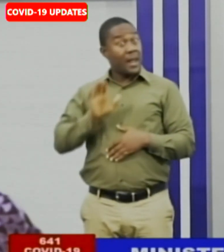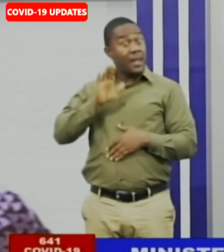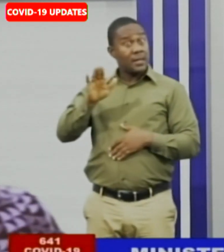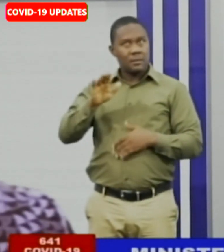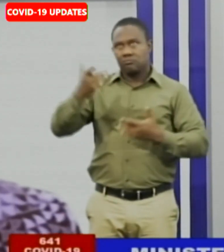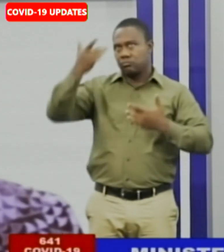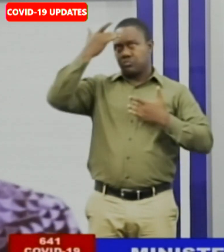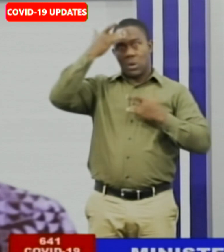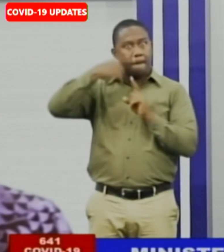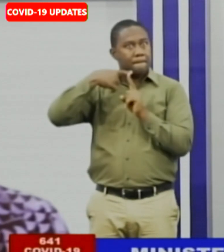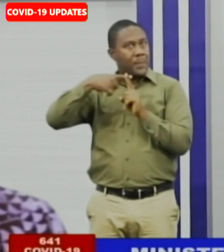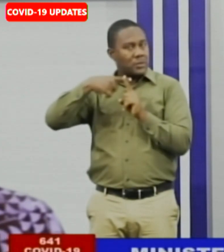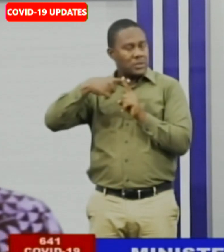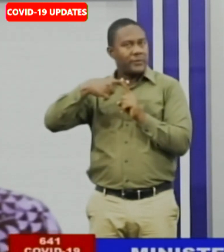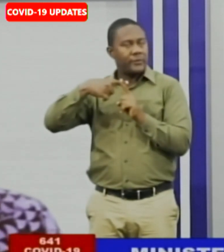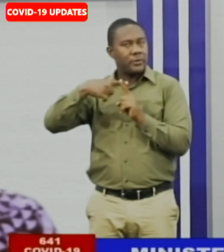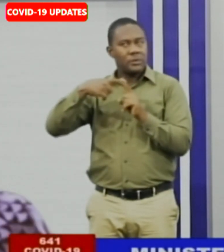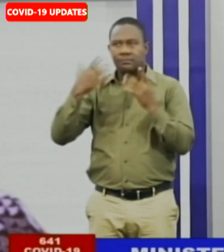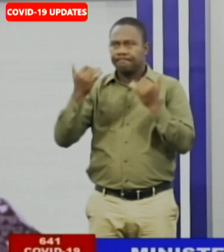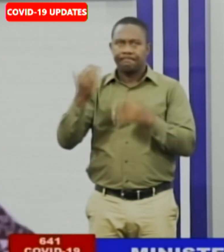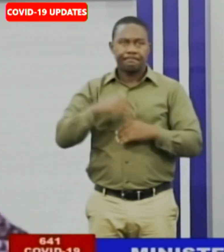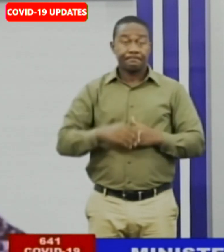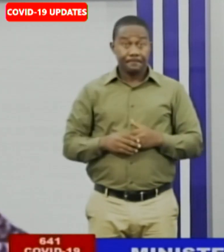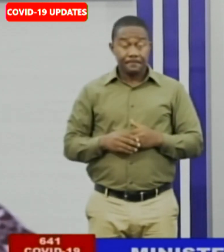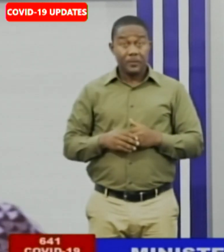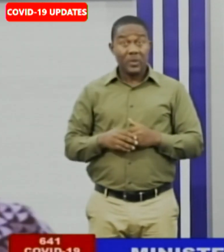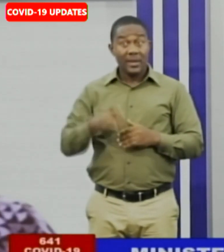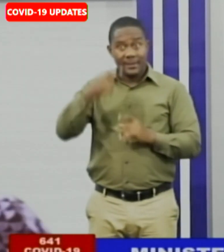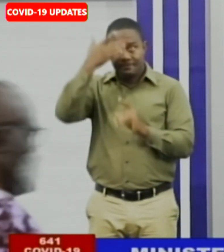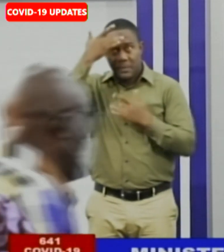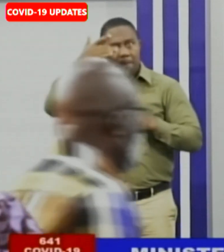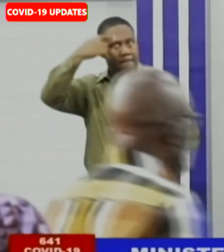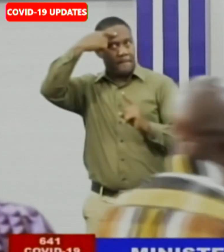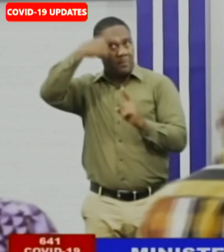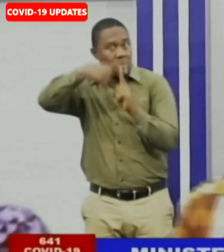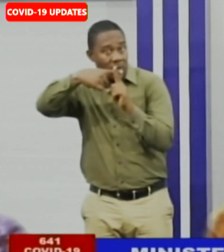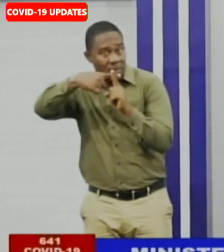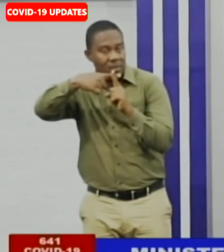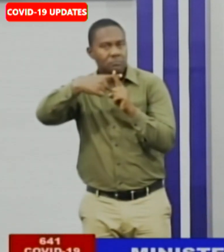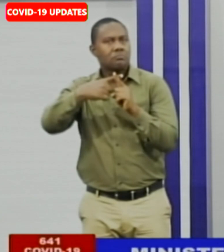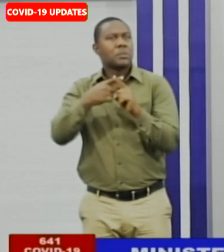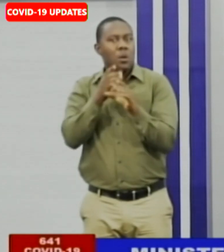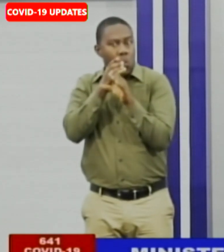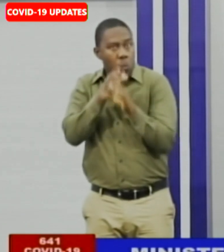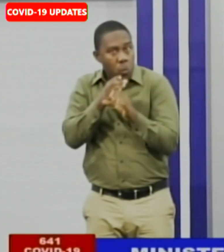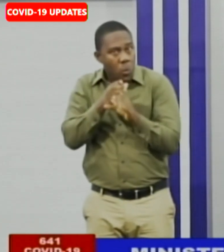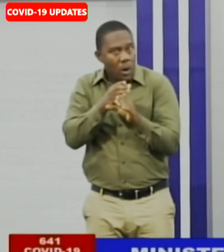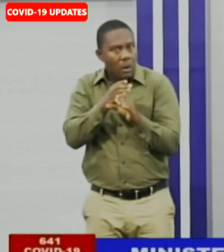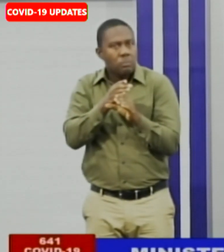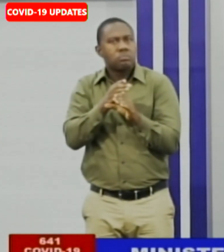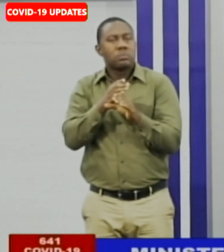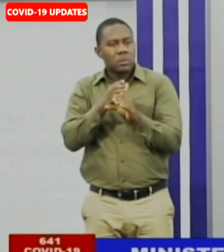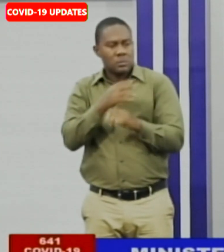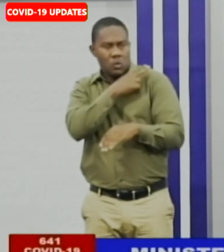the virus or tested positive. Fred, come up. Contracted or tested positive, went through treatment, supportive